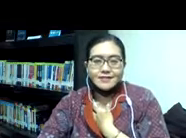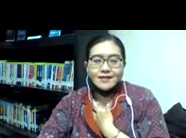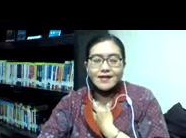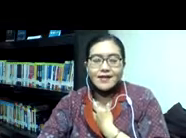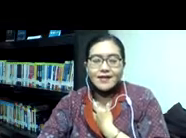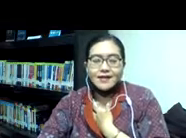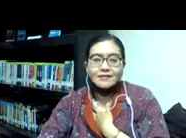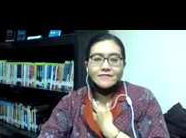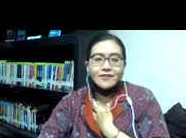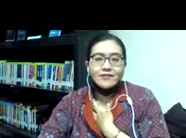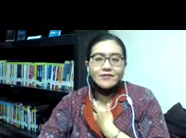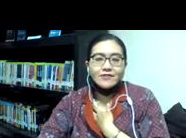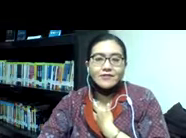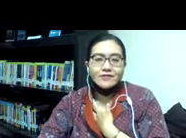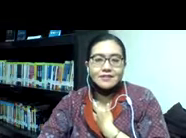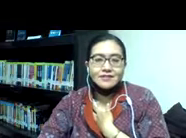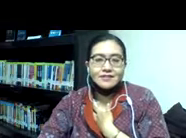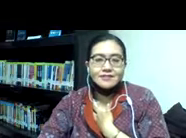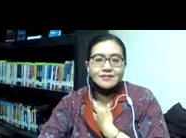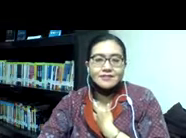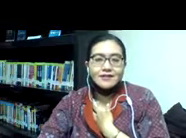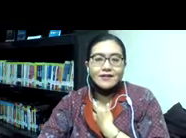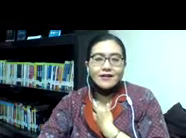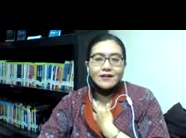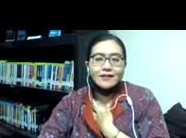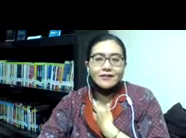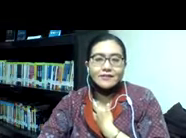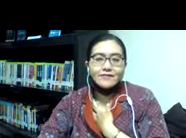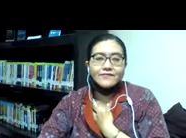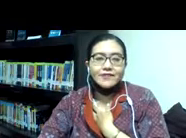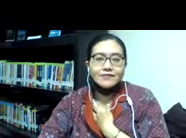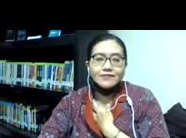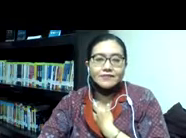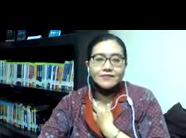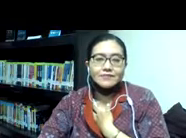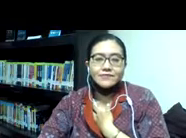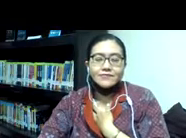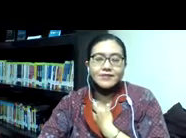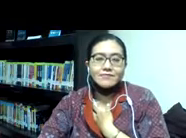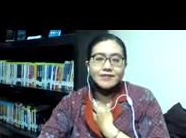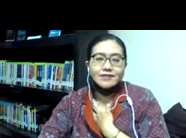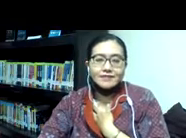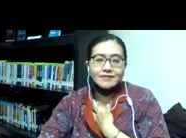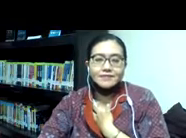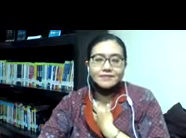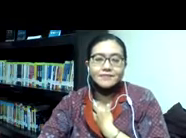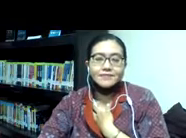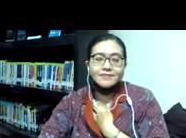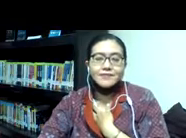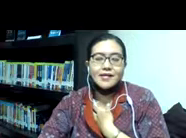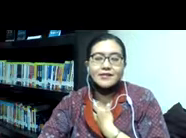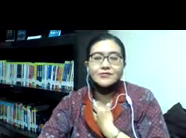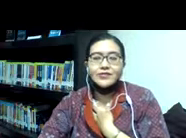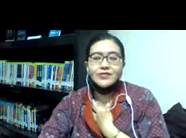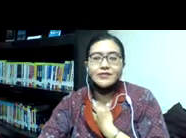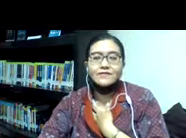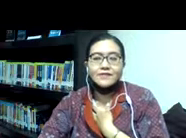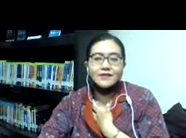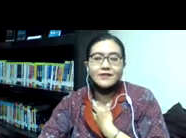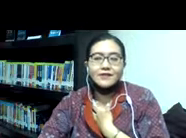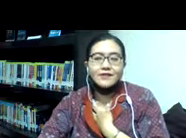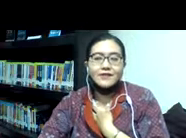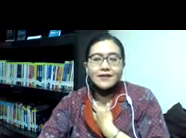recordings, and the video recordings are converted into images by